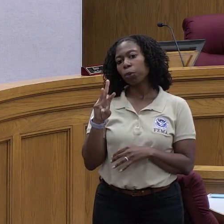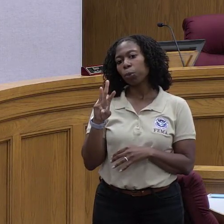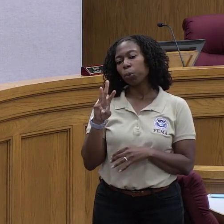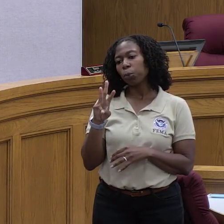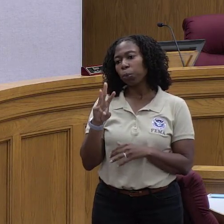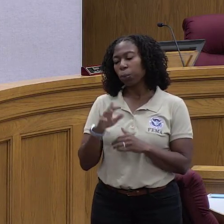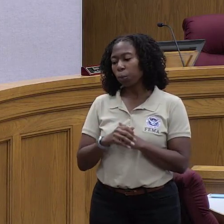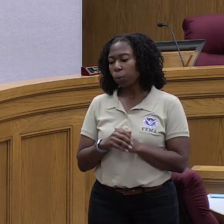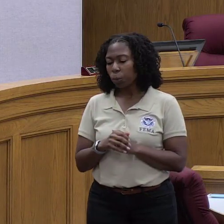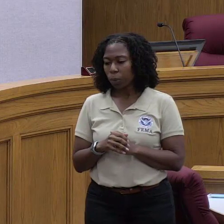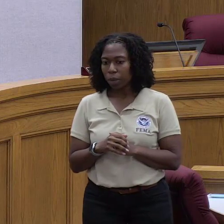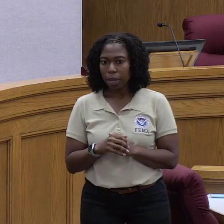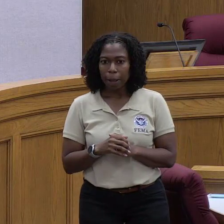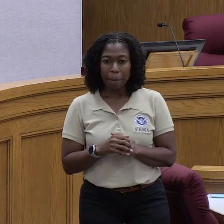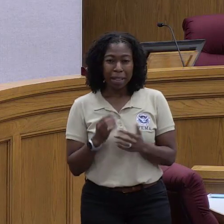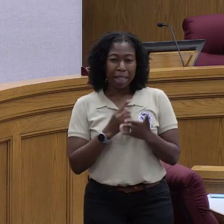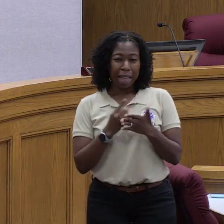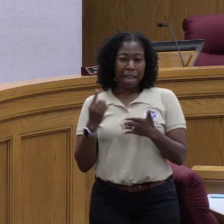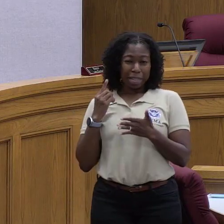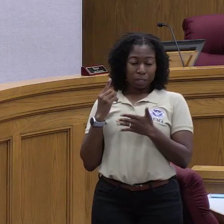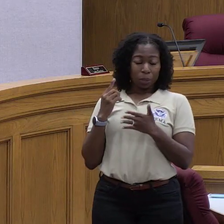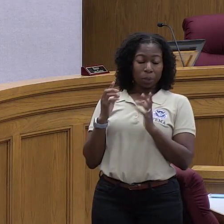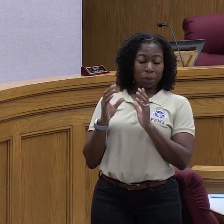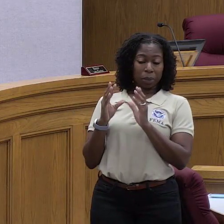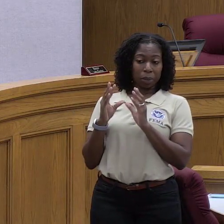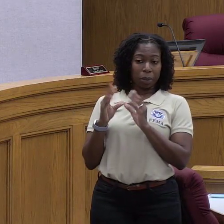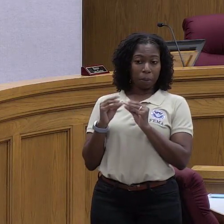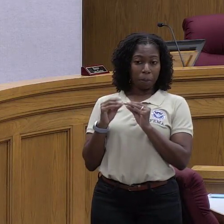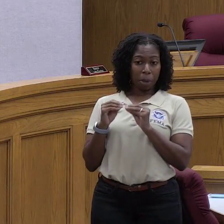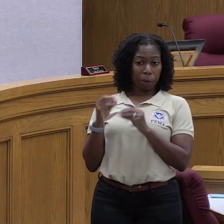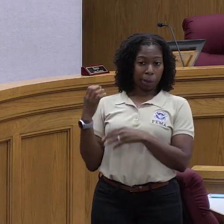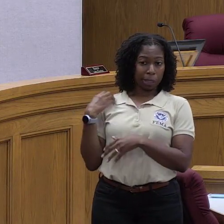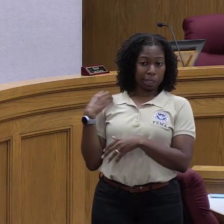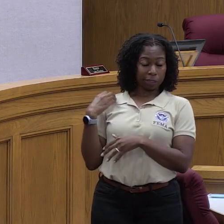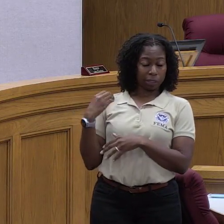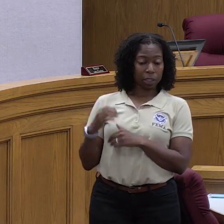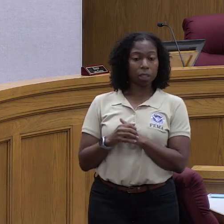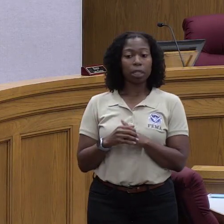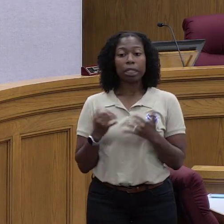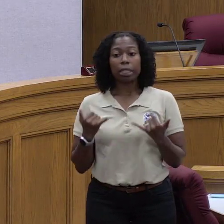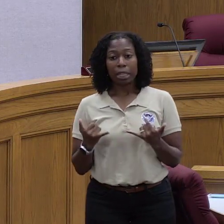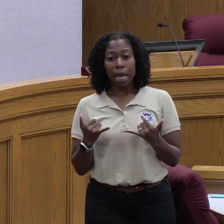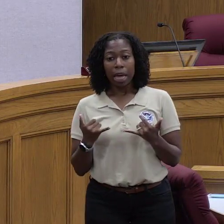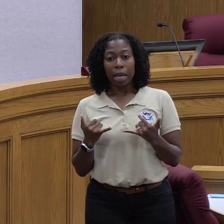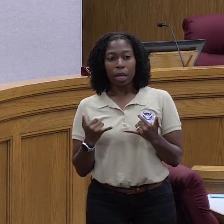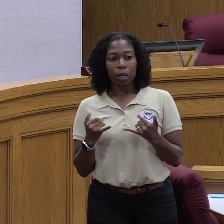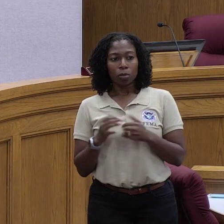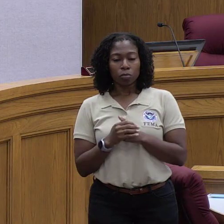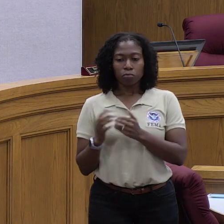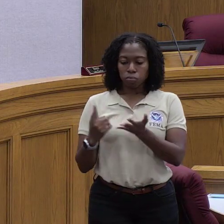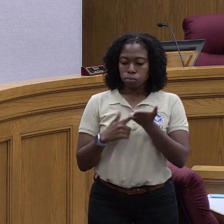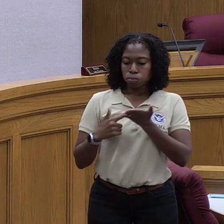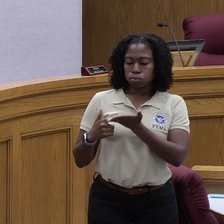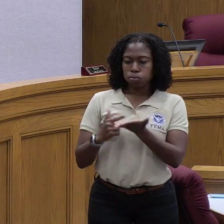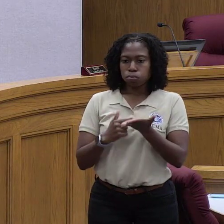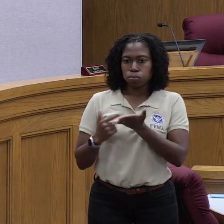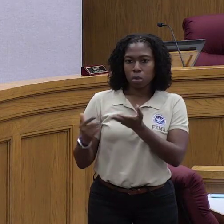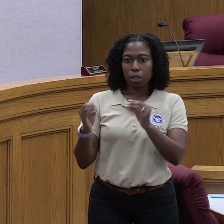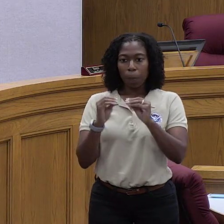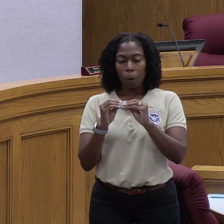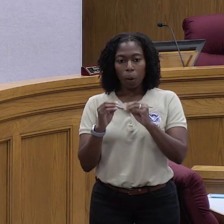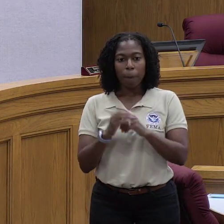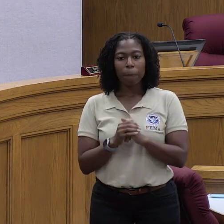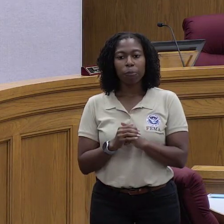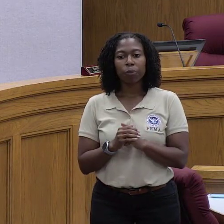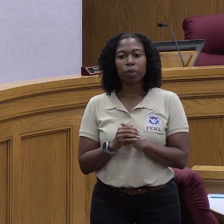Met with the chiefs last week. I think I told you in one of our briefings that we were going to reevaluate today. We did that, and we are going to